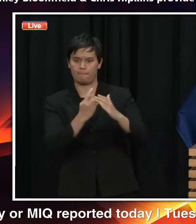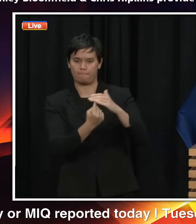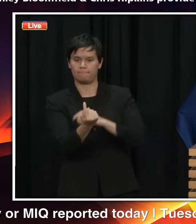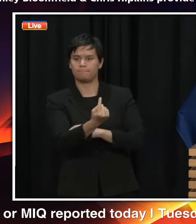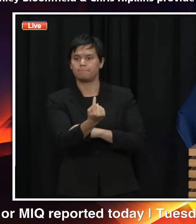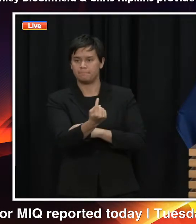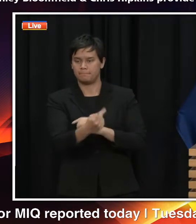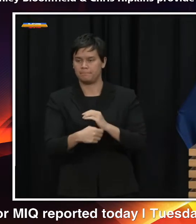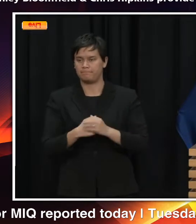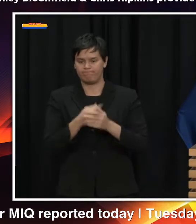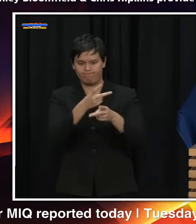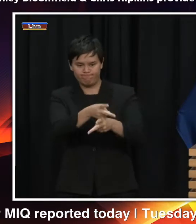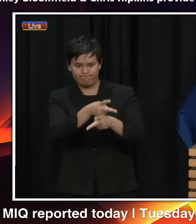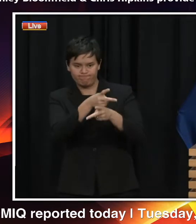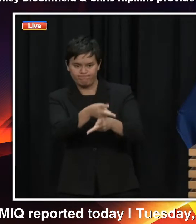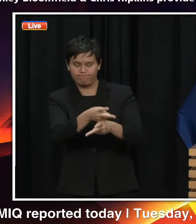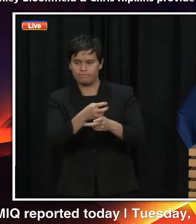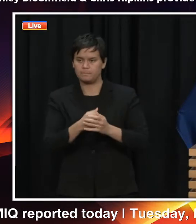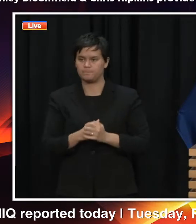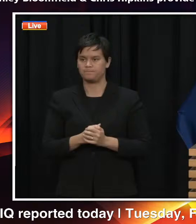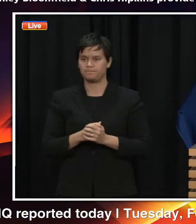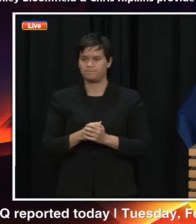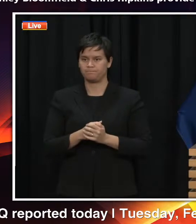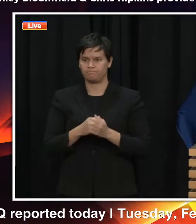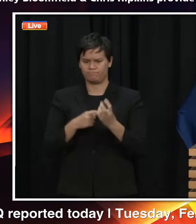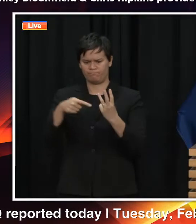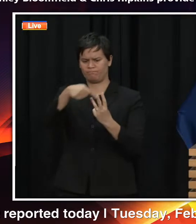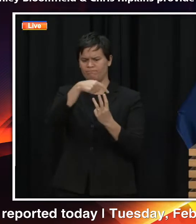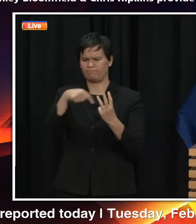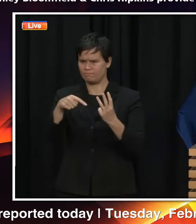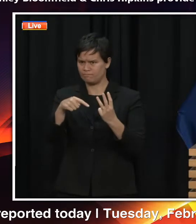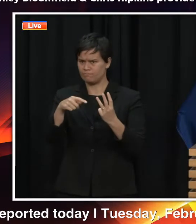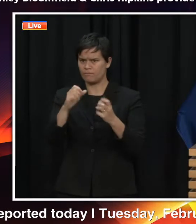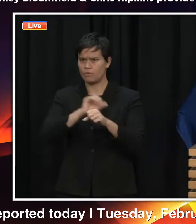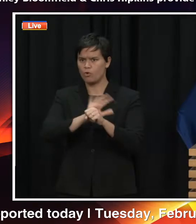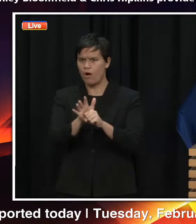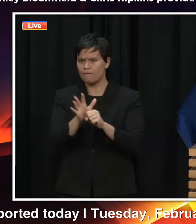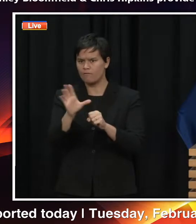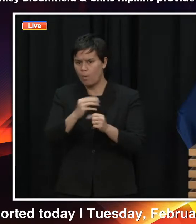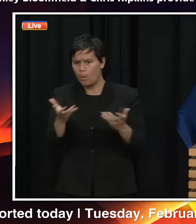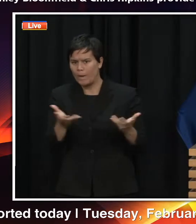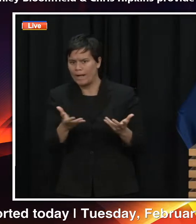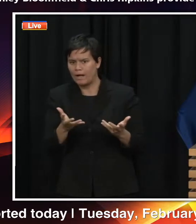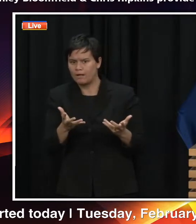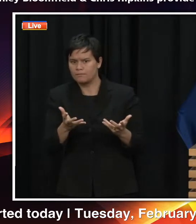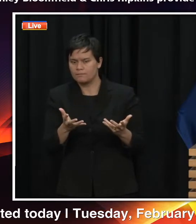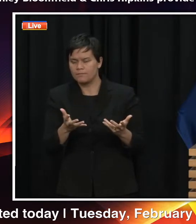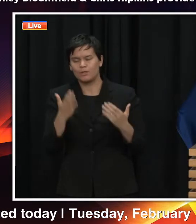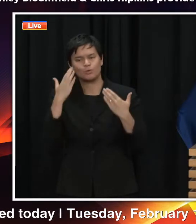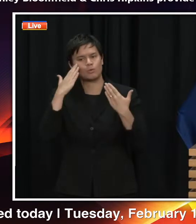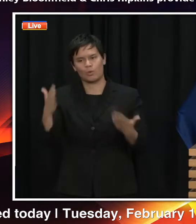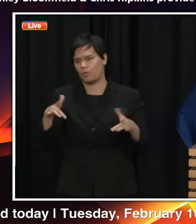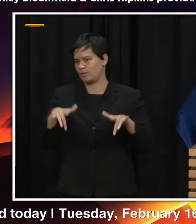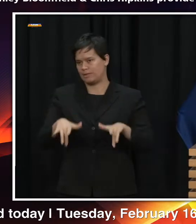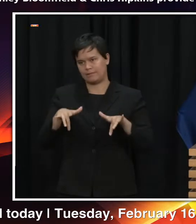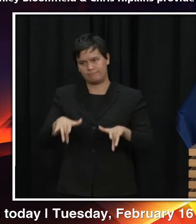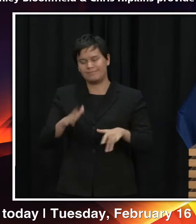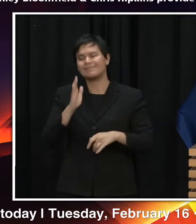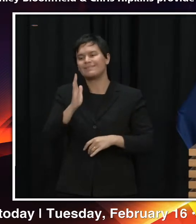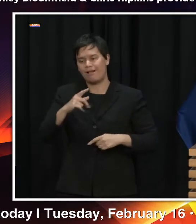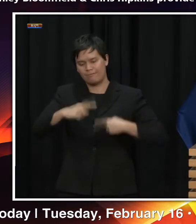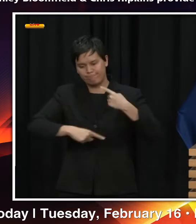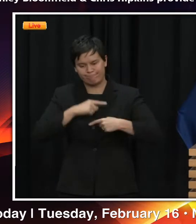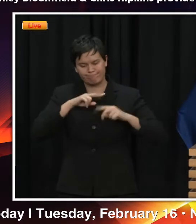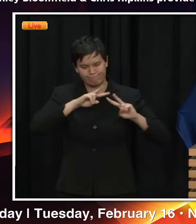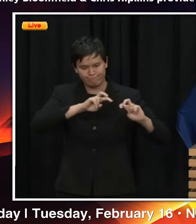intensive investigation around the potential source of transmission for all 3 cases continues. We have a number of scenarios we are pursuing.